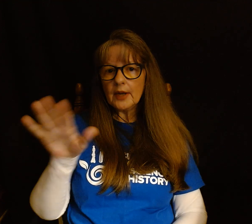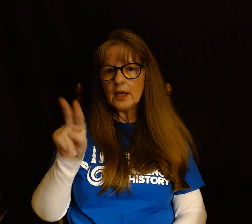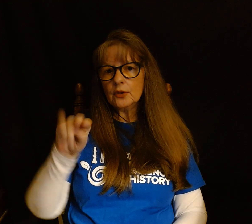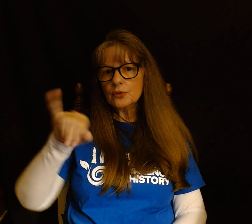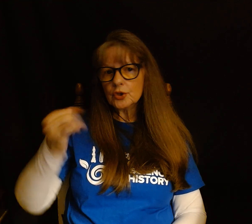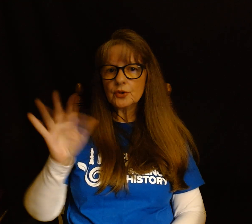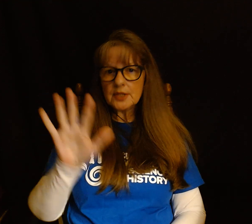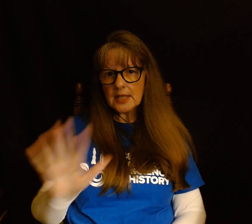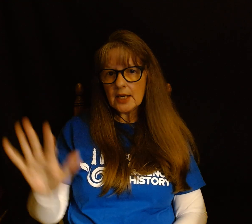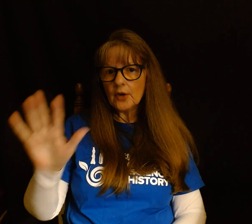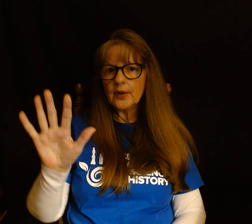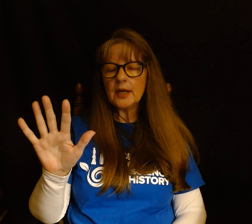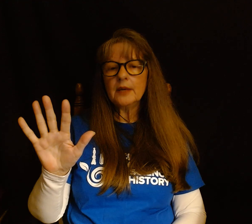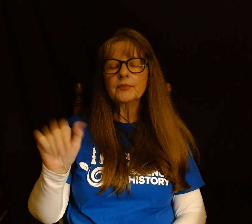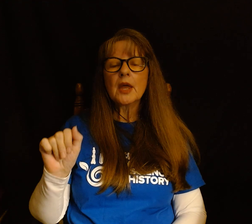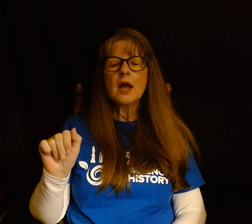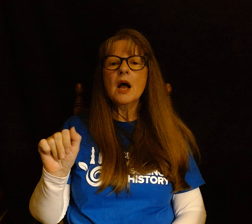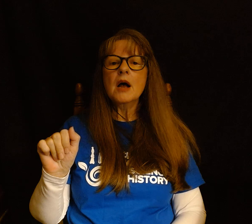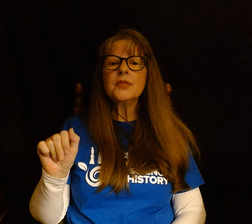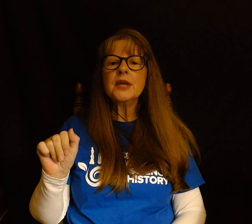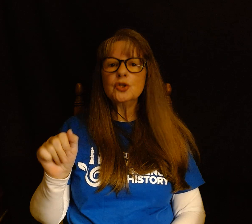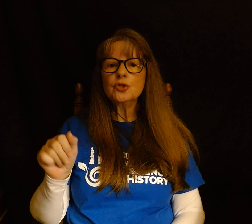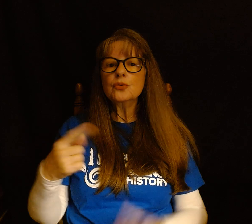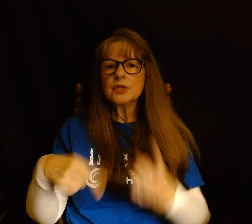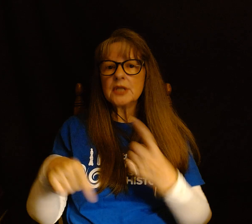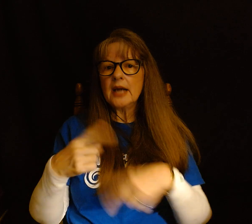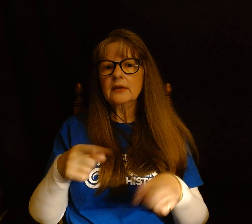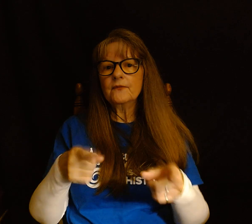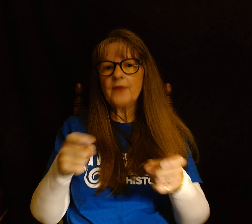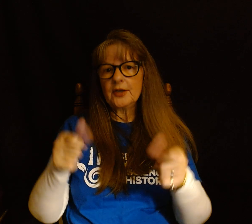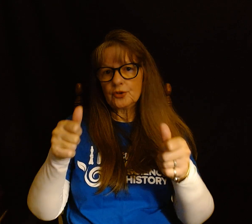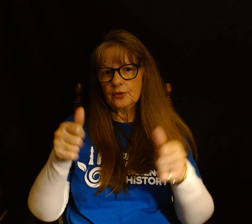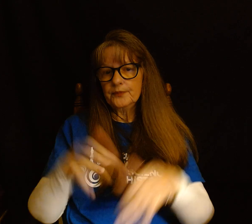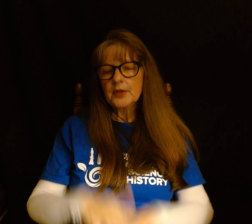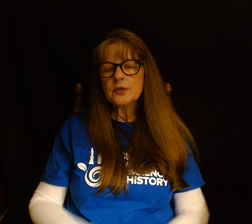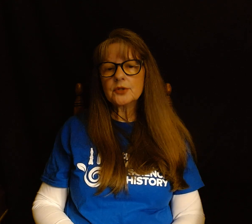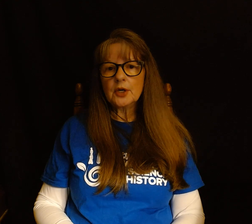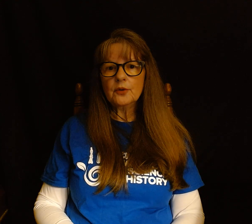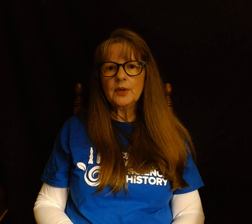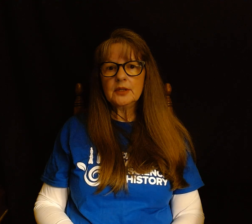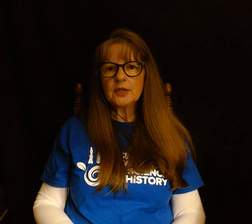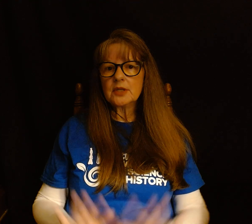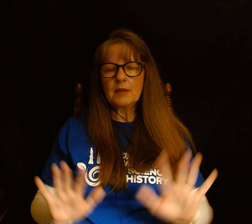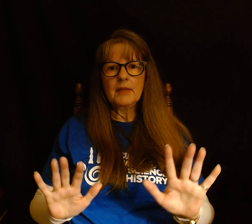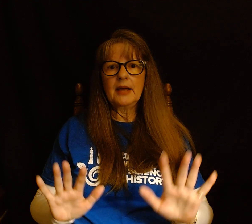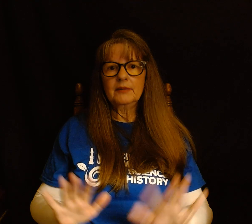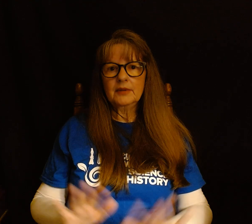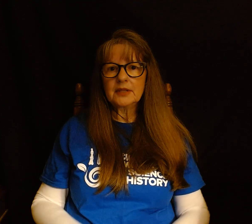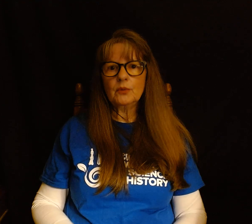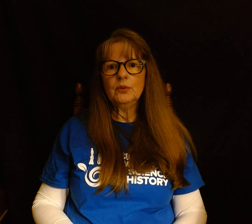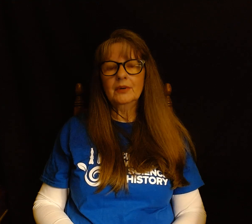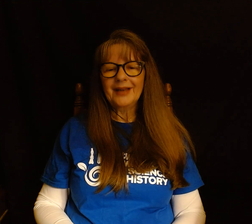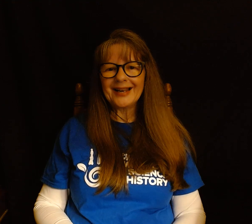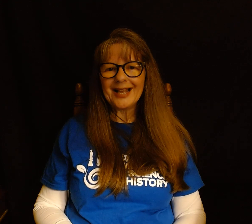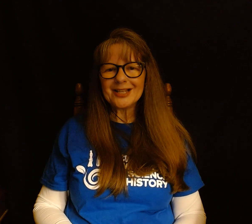New Jersey, that area, they do sign faster. So it does take it's like, oh, not accustomed to